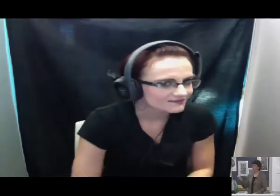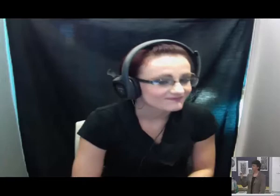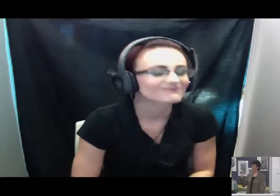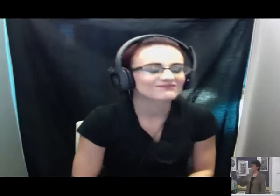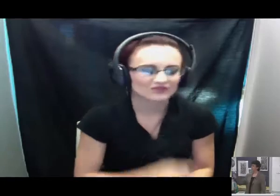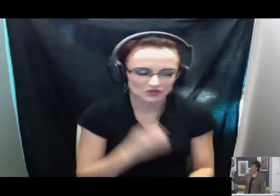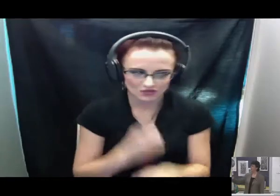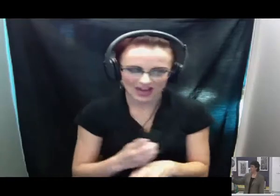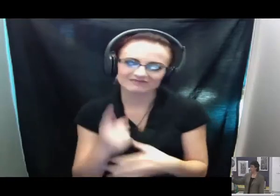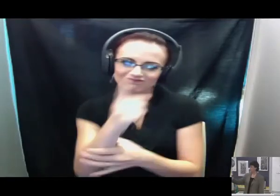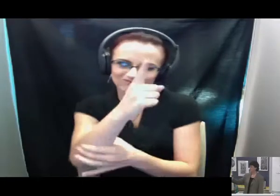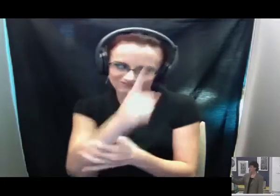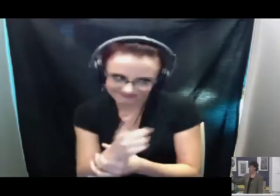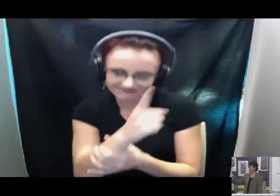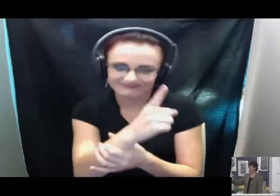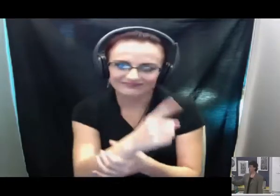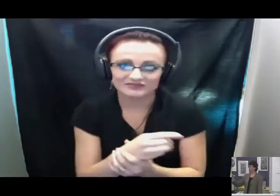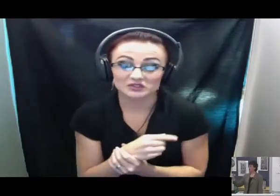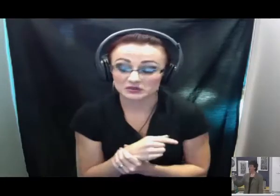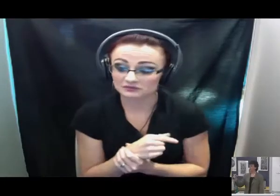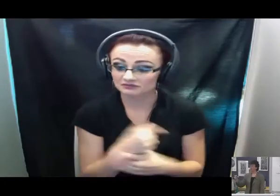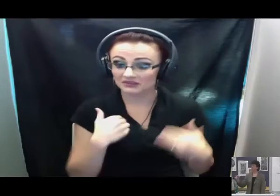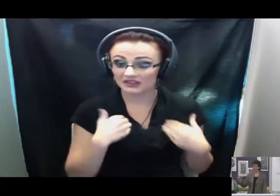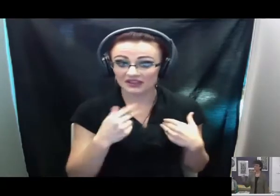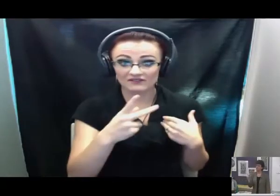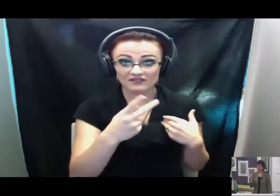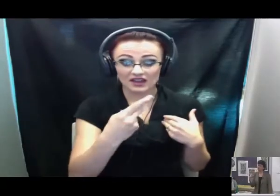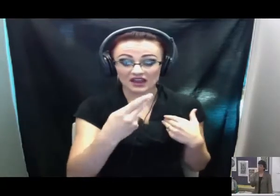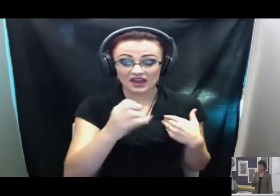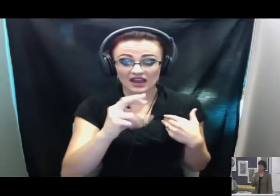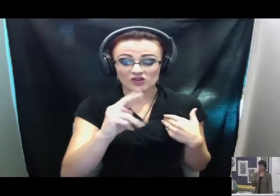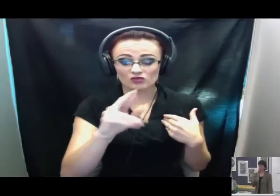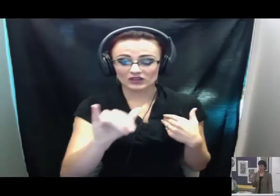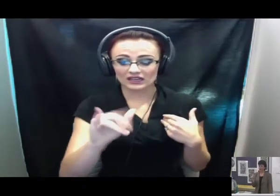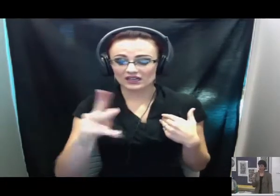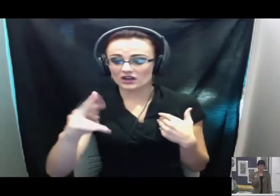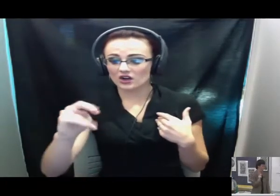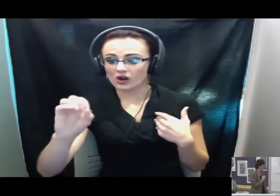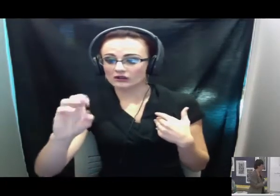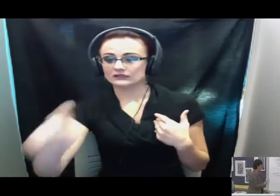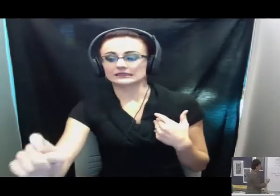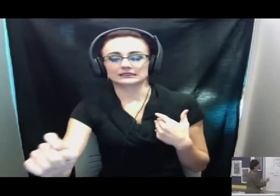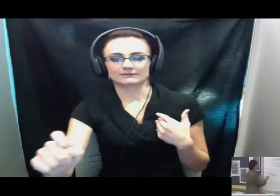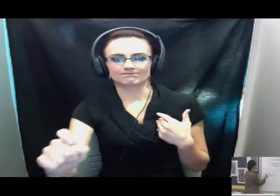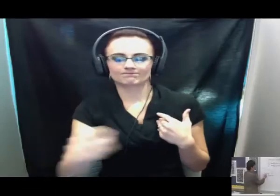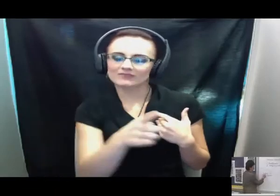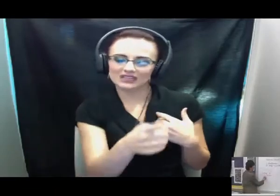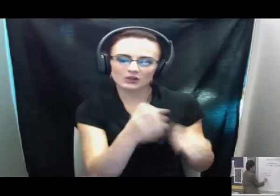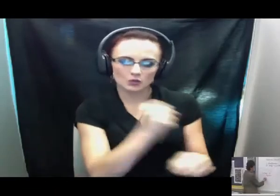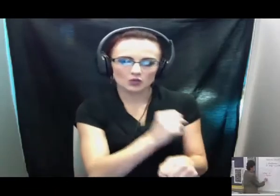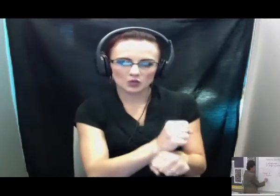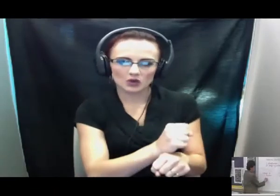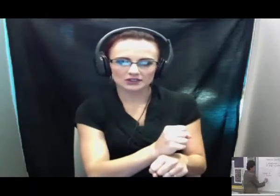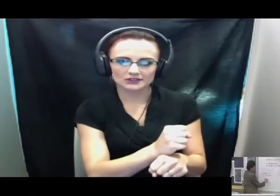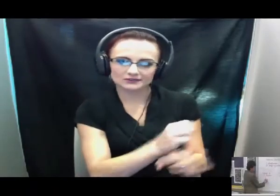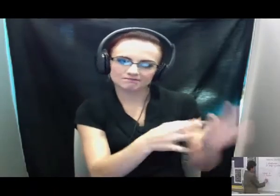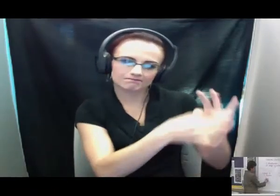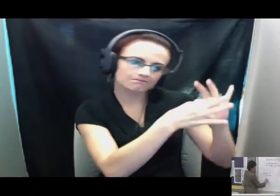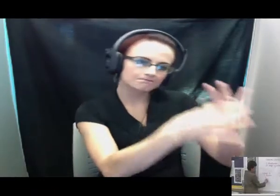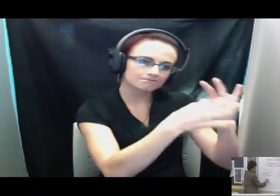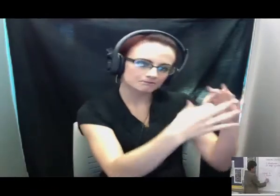The cannon. So here's where Henry Knox comes in. Henry Knox was someone who worked with Washington, and Washington